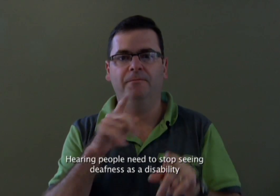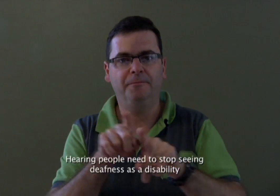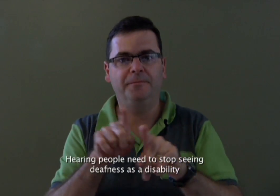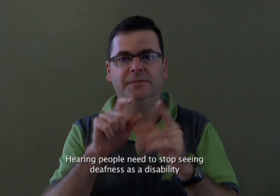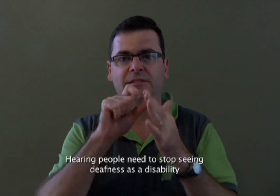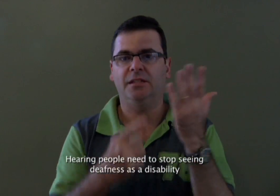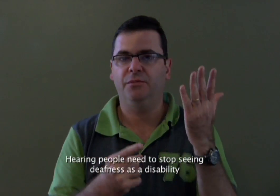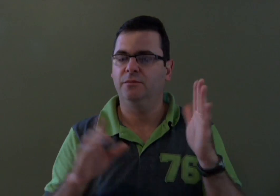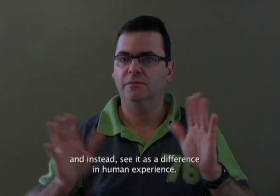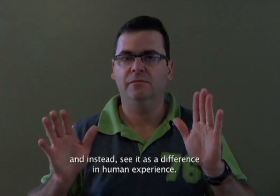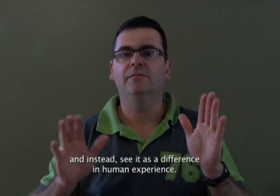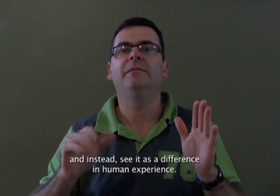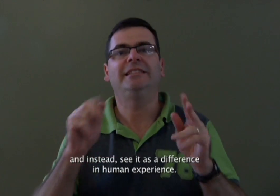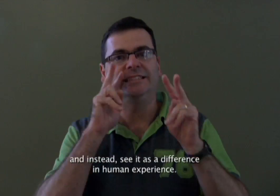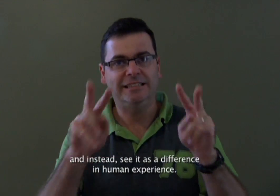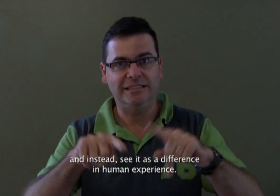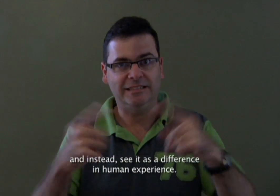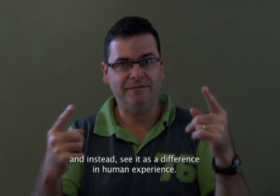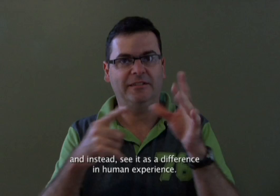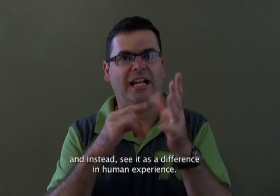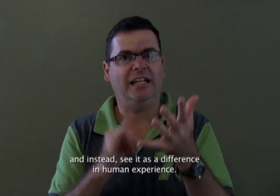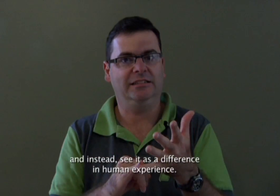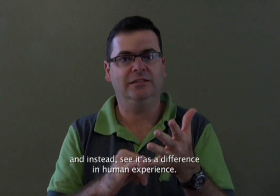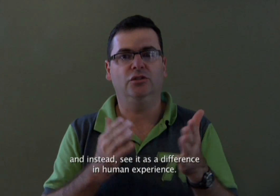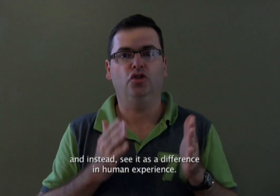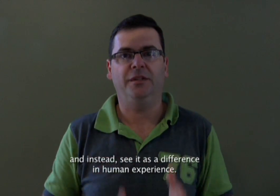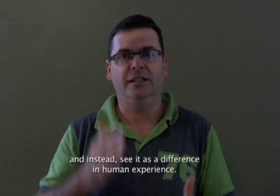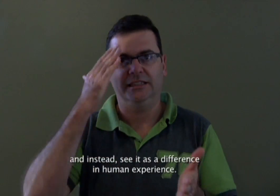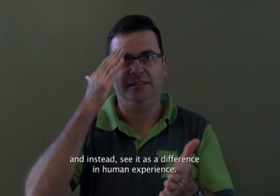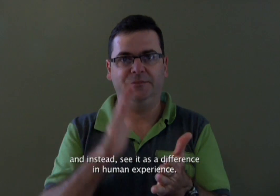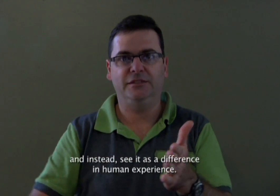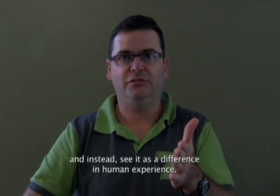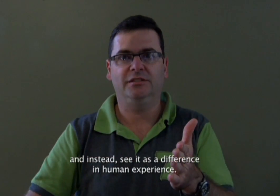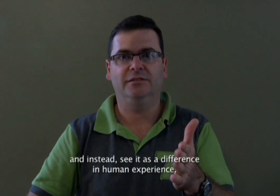disability and instead see it as a difference in human experience.